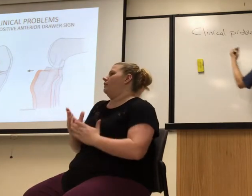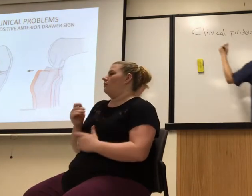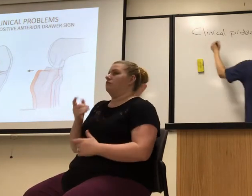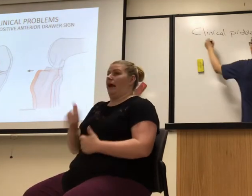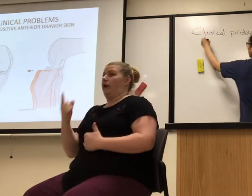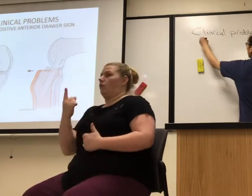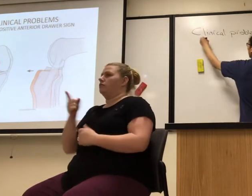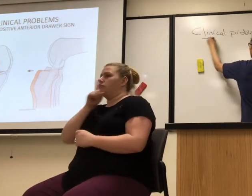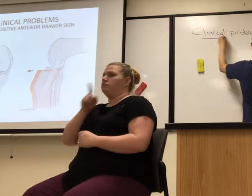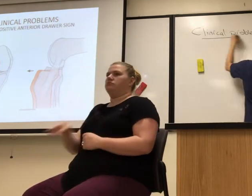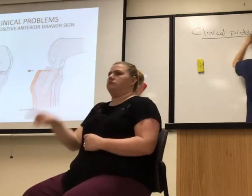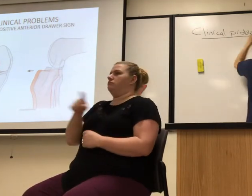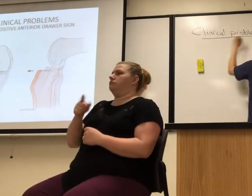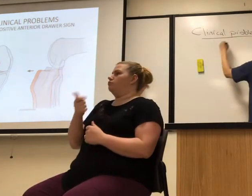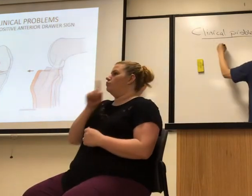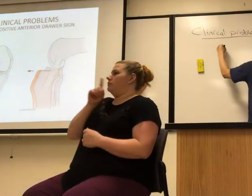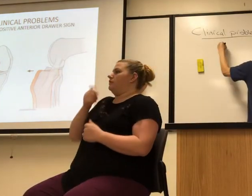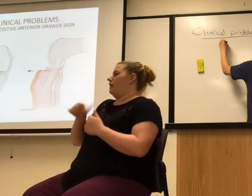anybody,